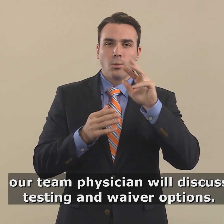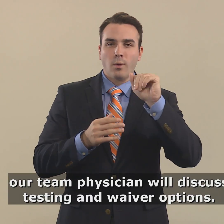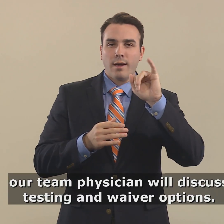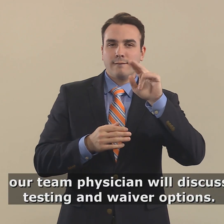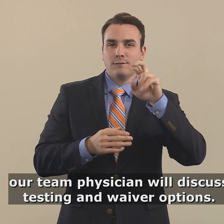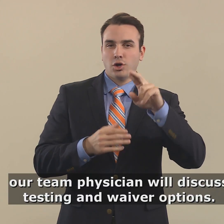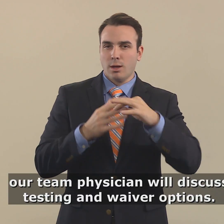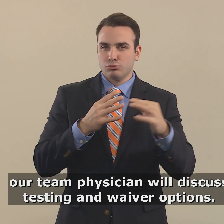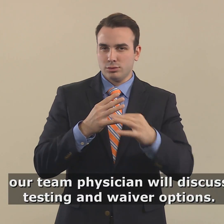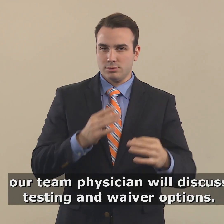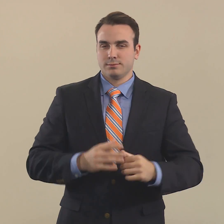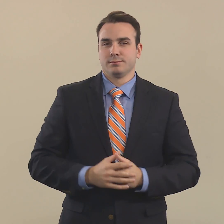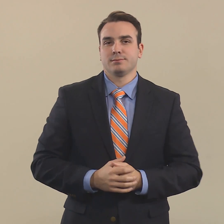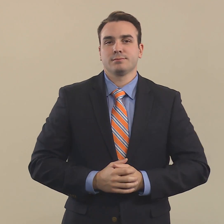options.